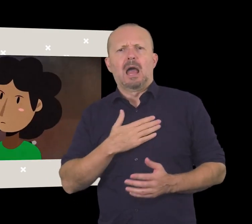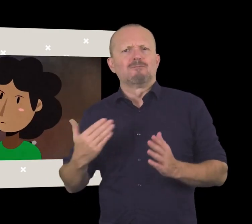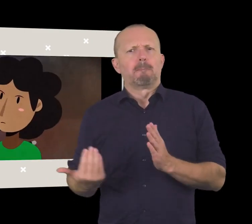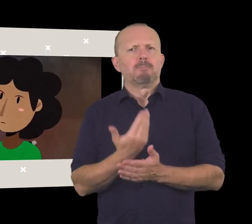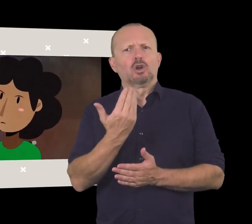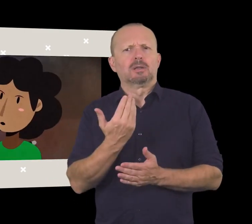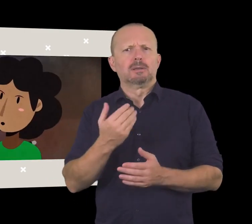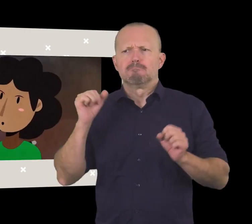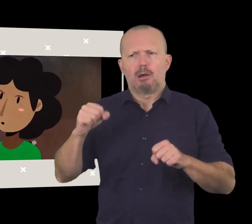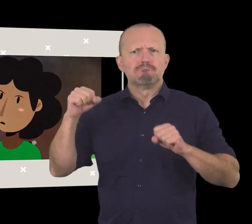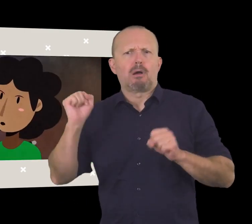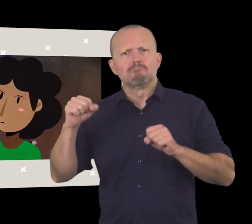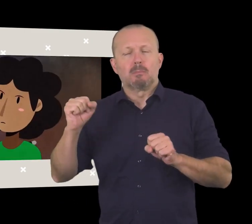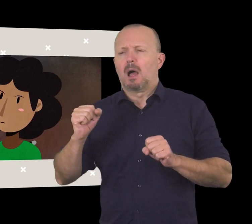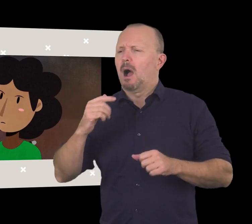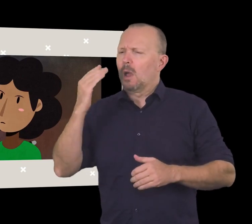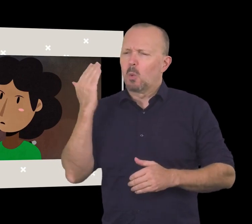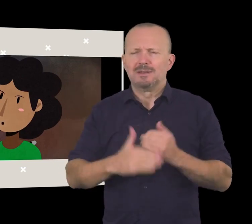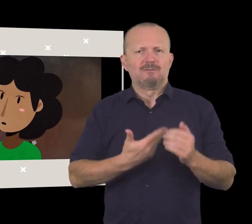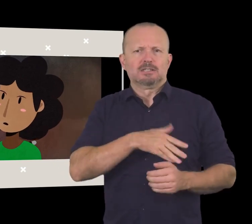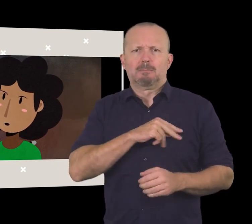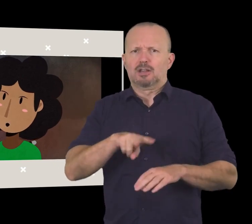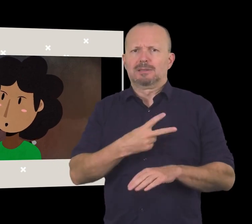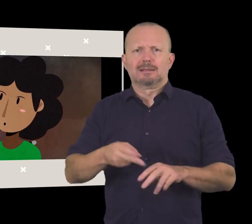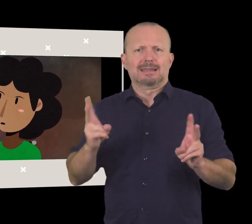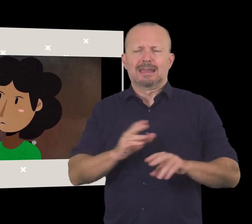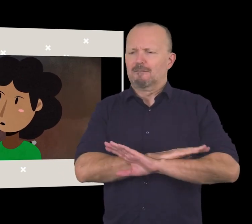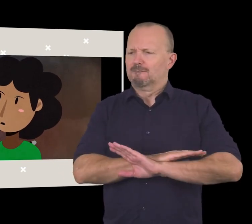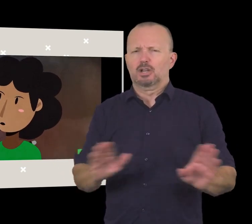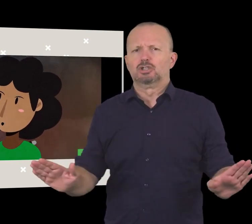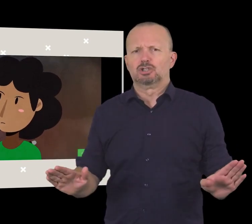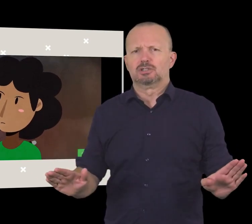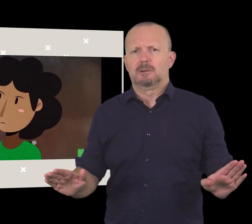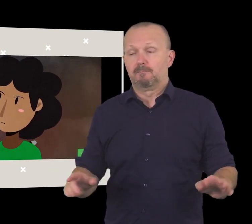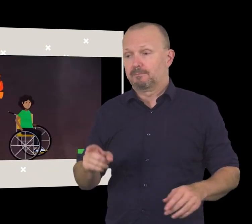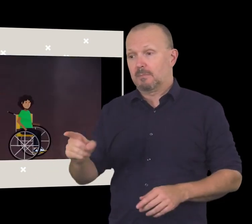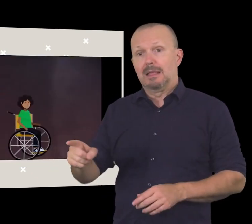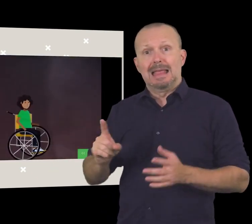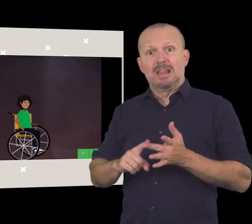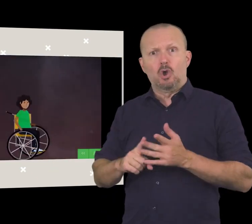Eleonora. "I love breakbeat. I will never dance the tango ever again."